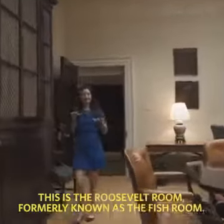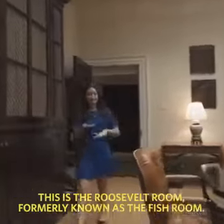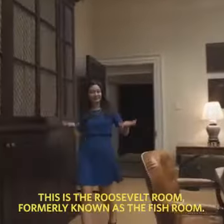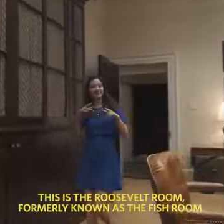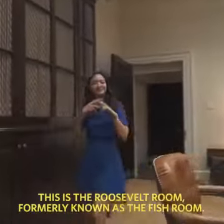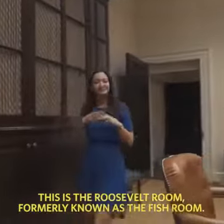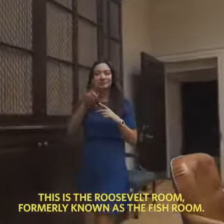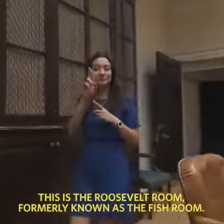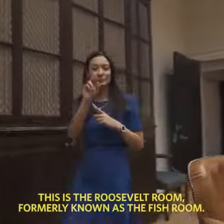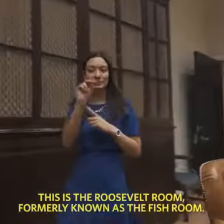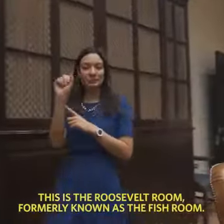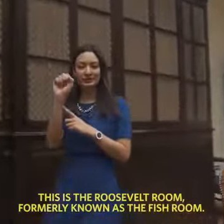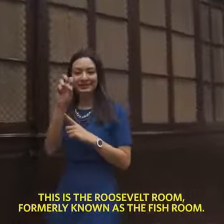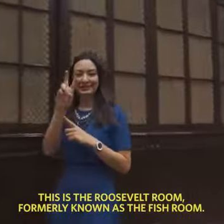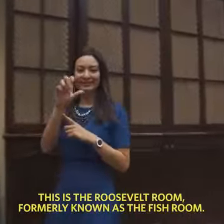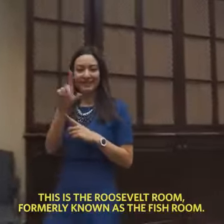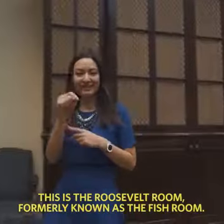This is the Roosevelt Room, formerly known as the Fish Room.